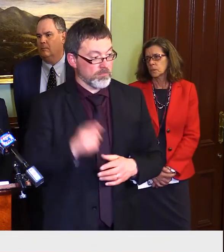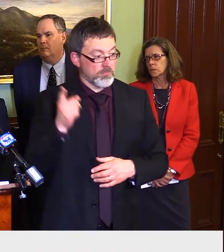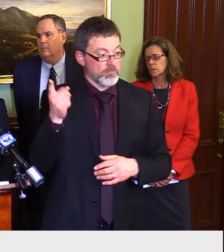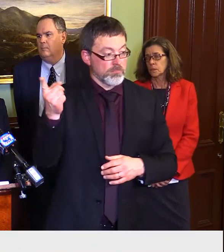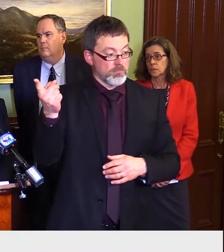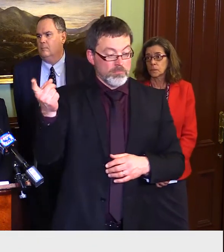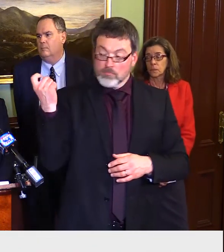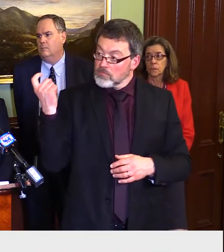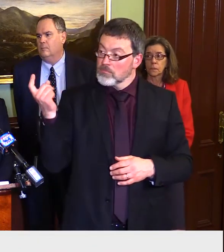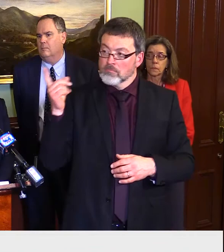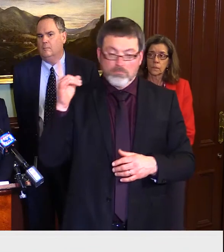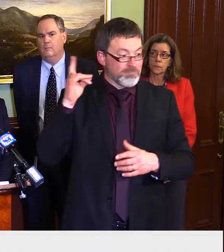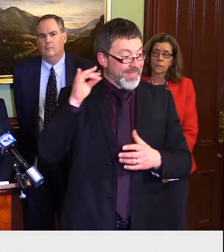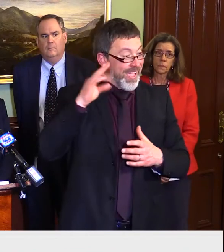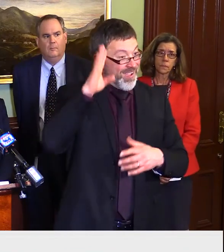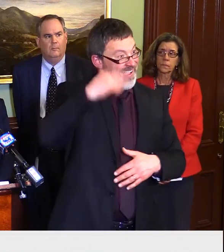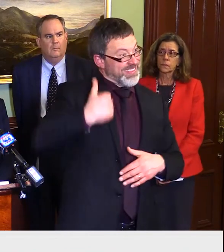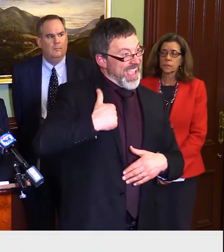point.